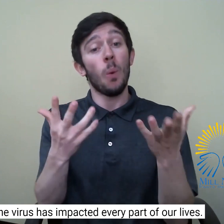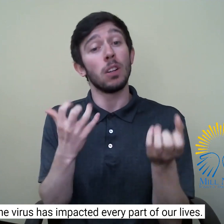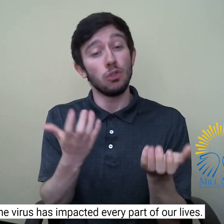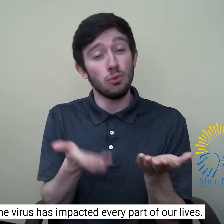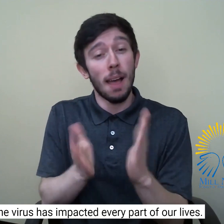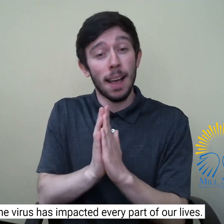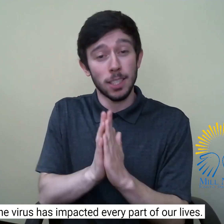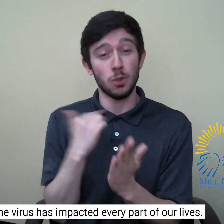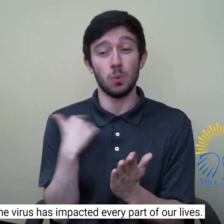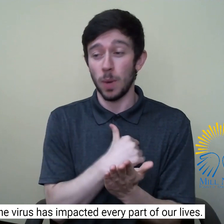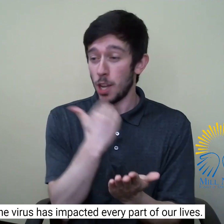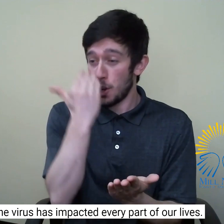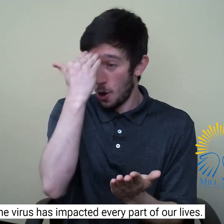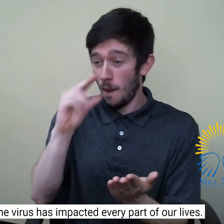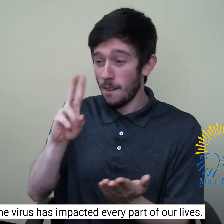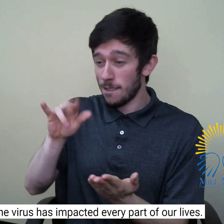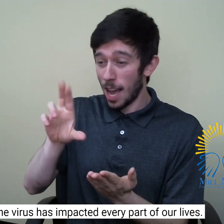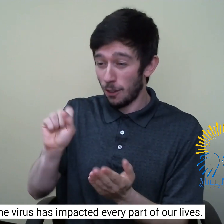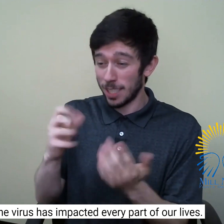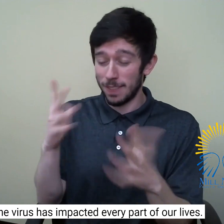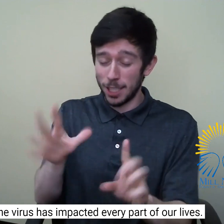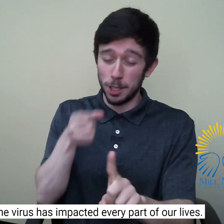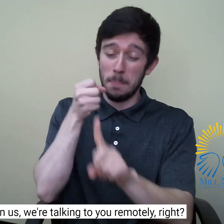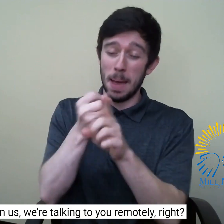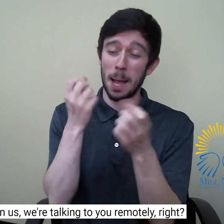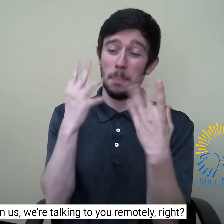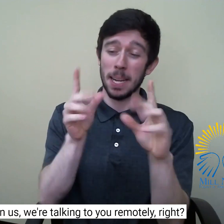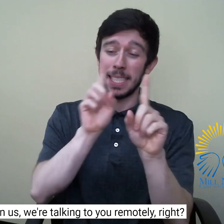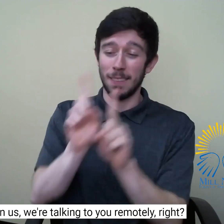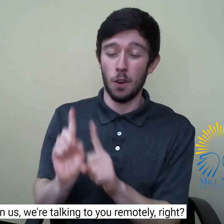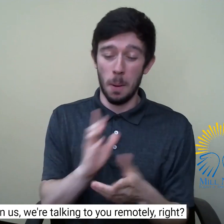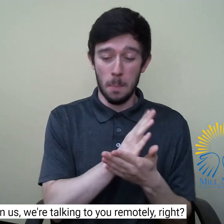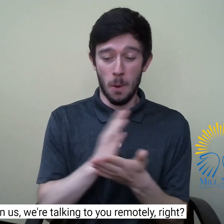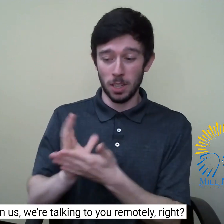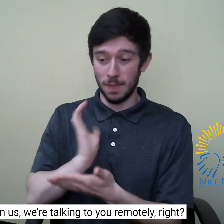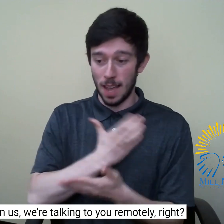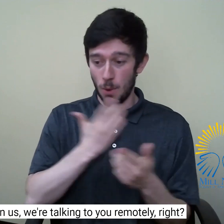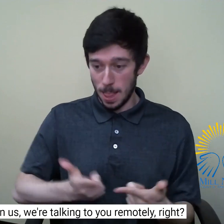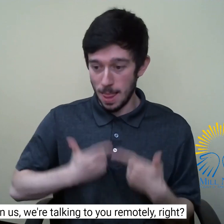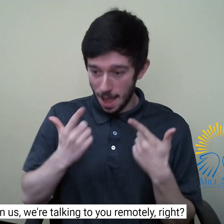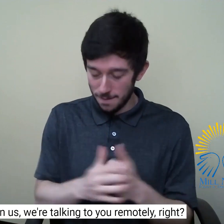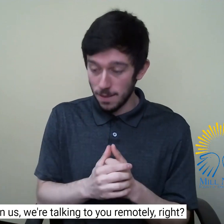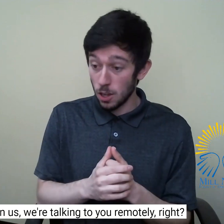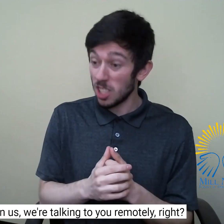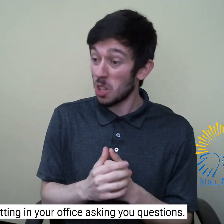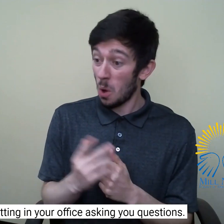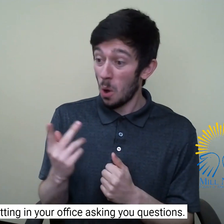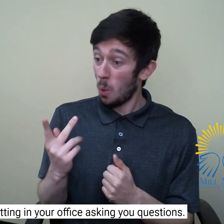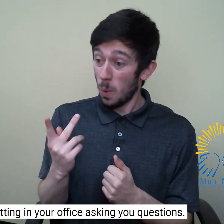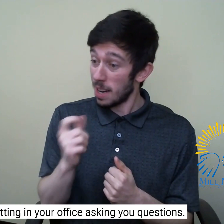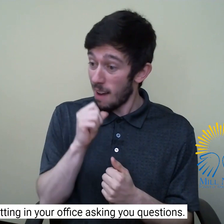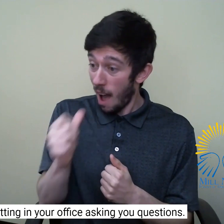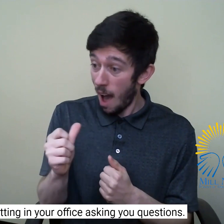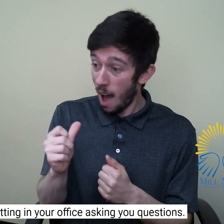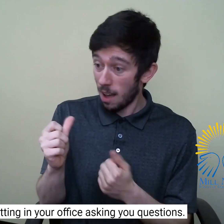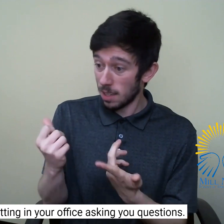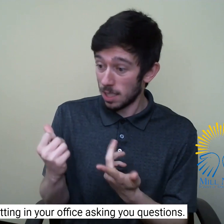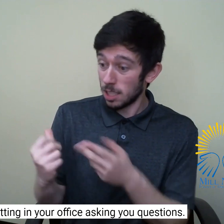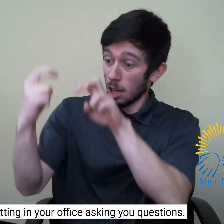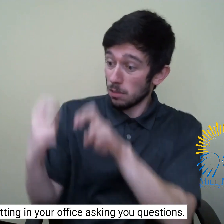that the virus has impacted every part of our lives. I mean, even us, we're talking to you remotely, right? We're not sitting in your office asking you